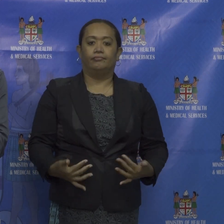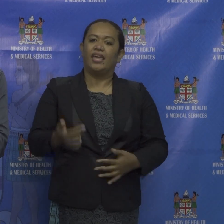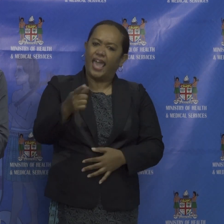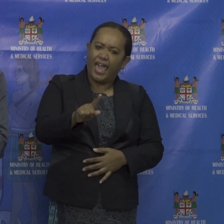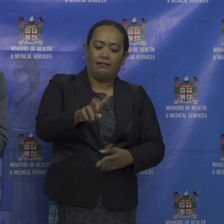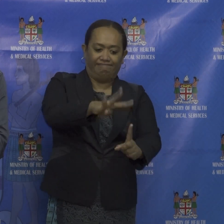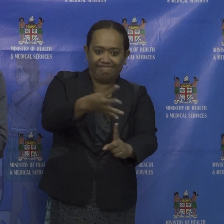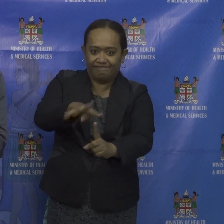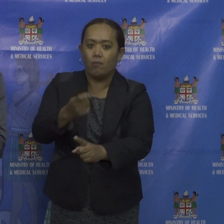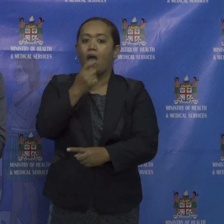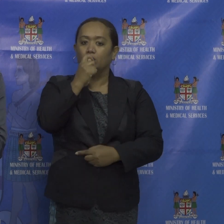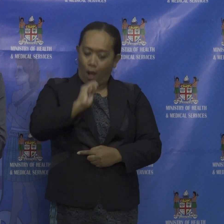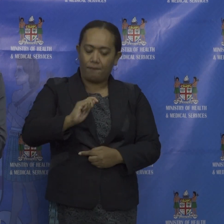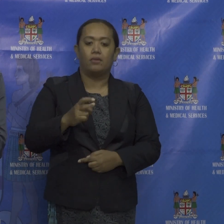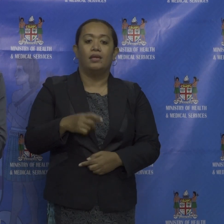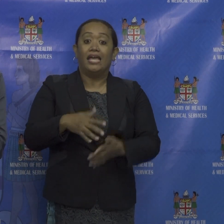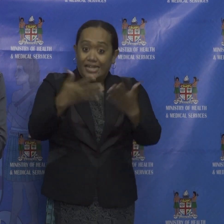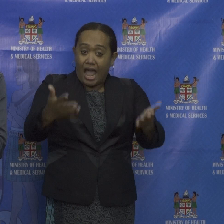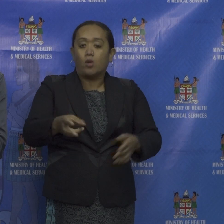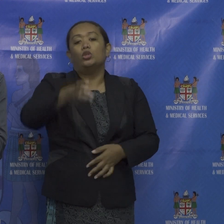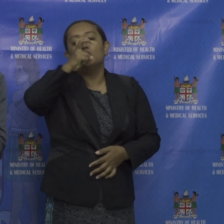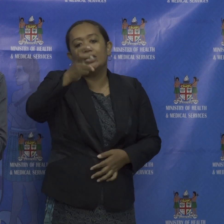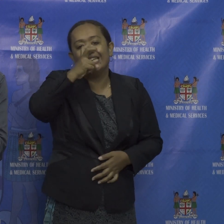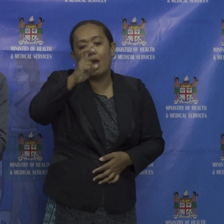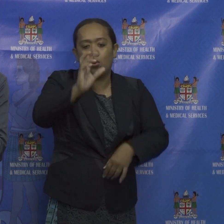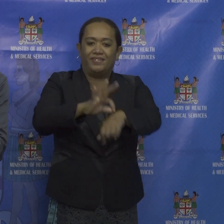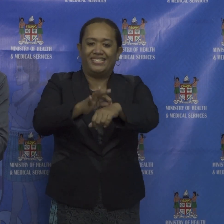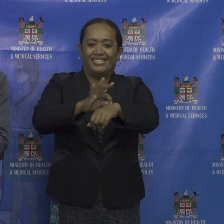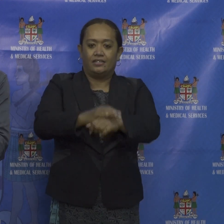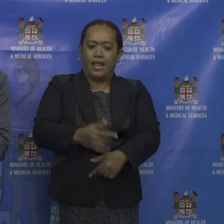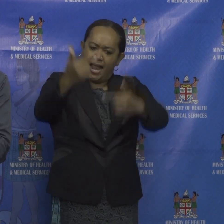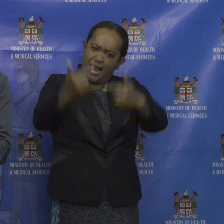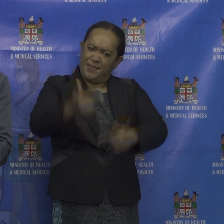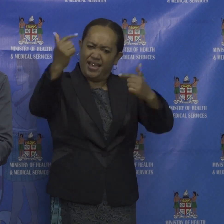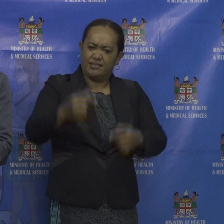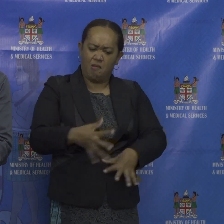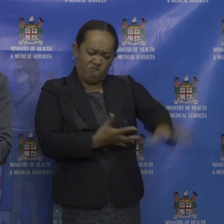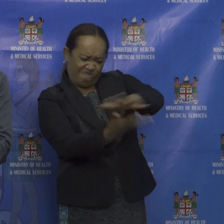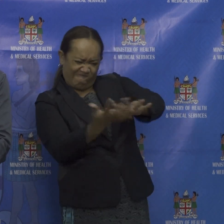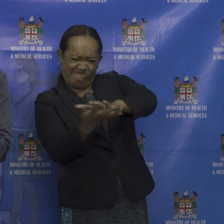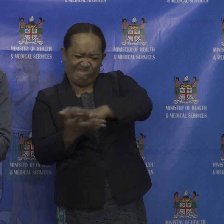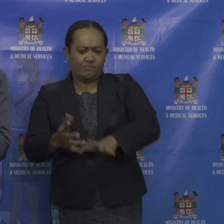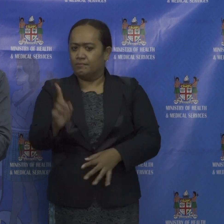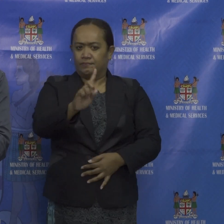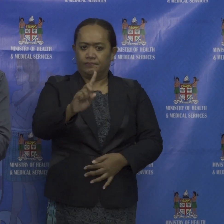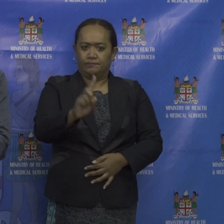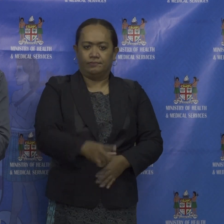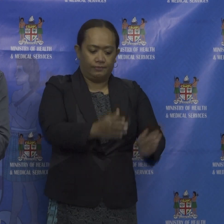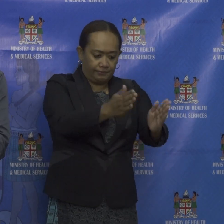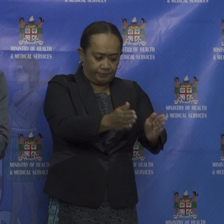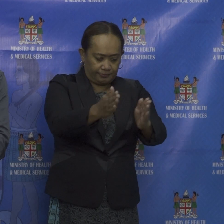restricting visiting hours at all hospitals and health centers in Fiji to limit mixing between patients, medical personnel, and the general